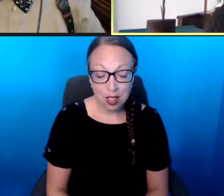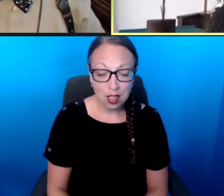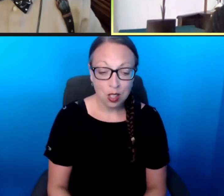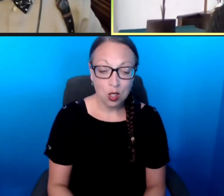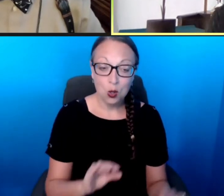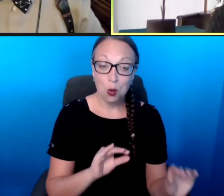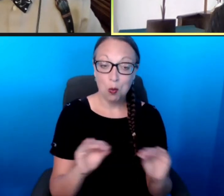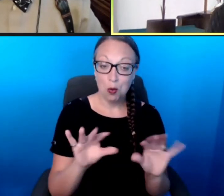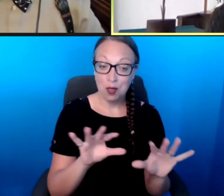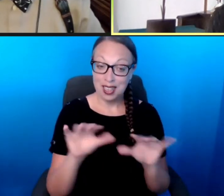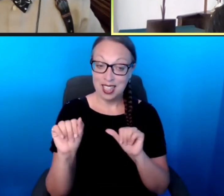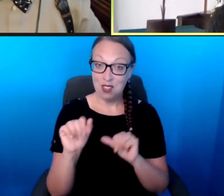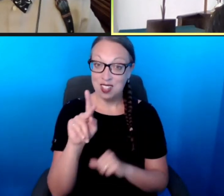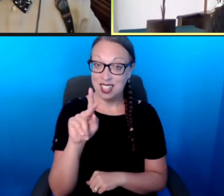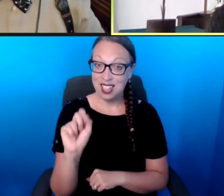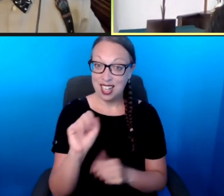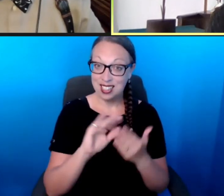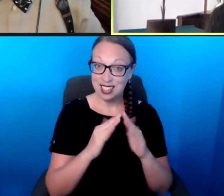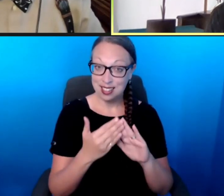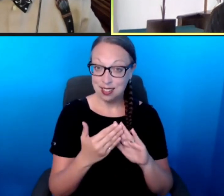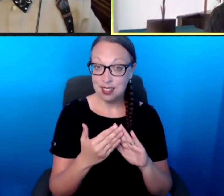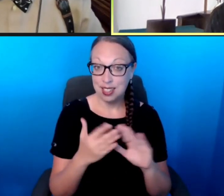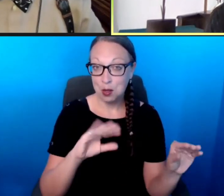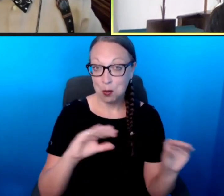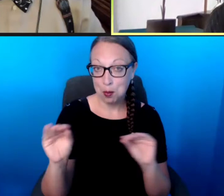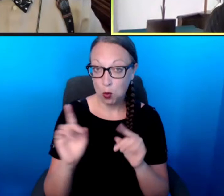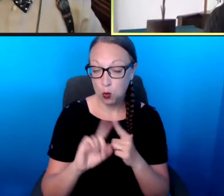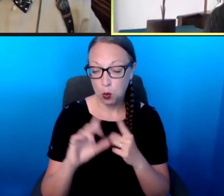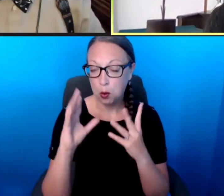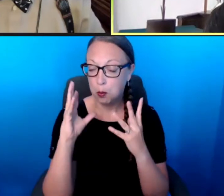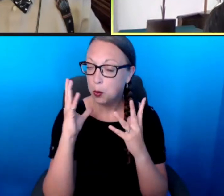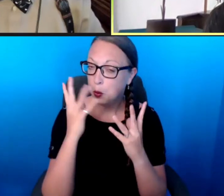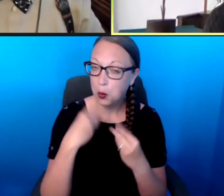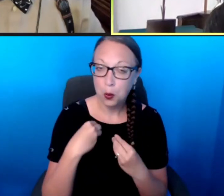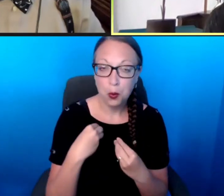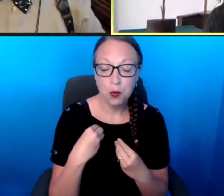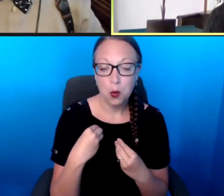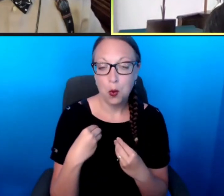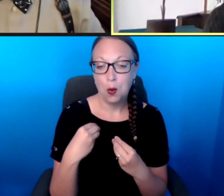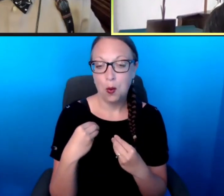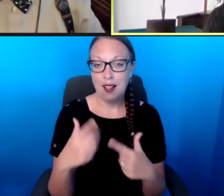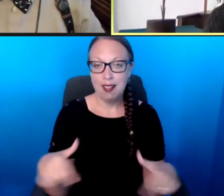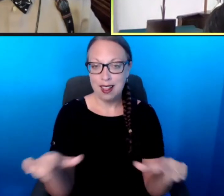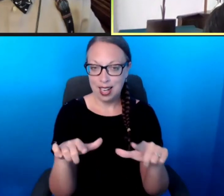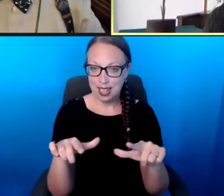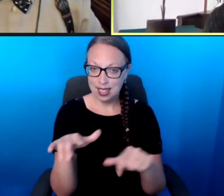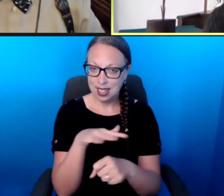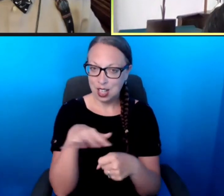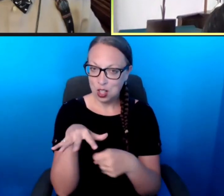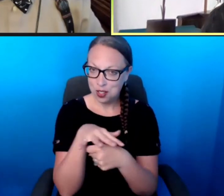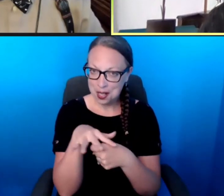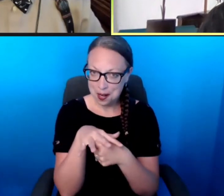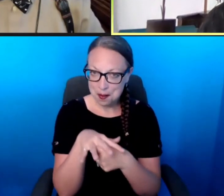the city of Kansas City, we moved out to a beautiful lake, and